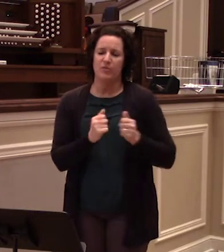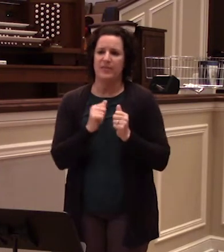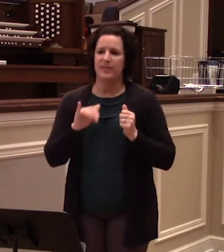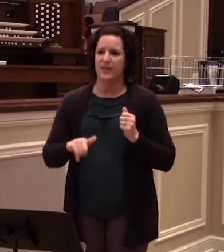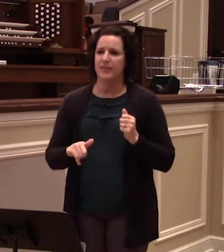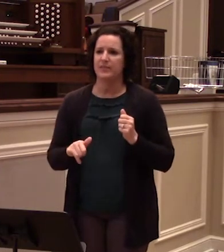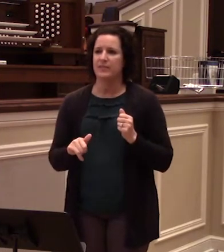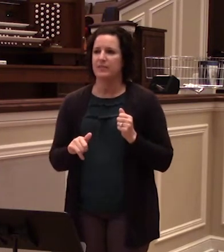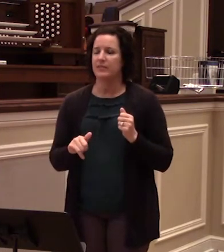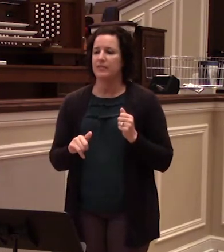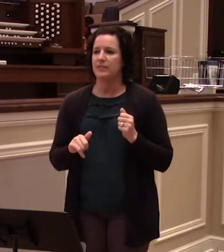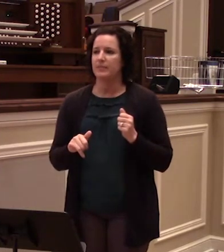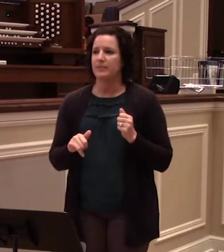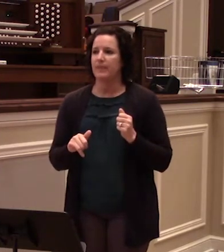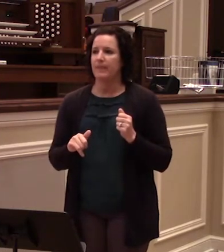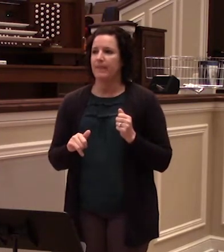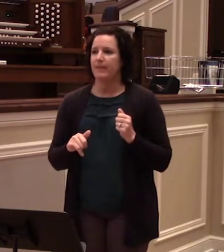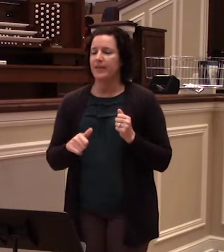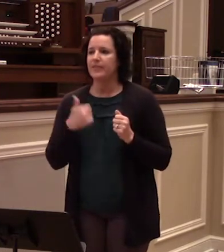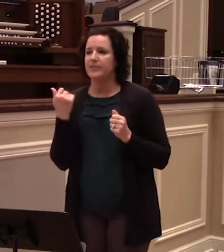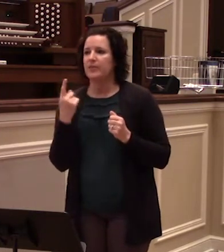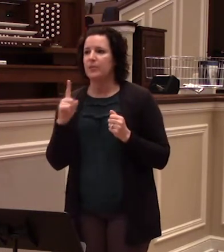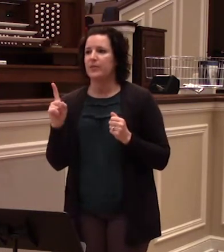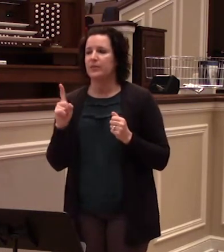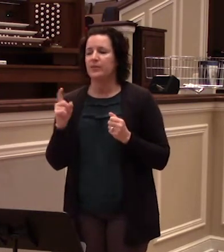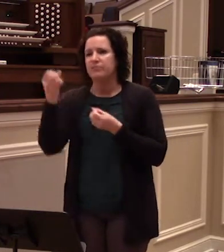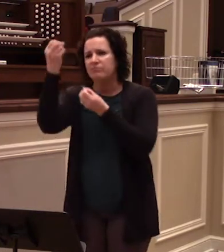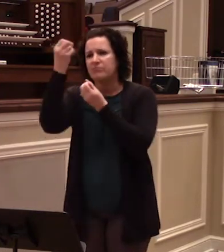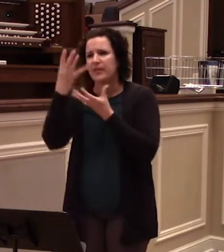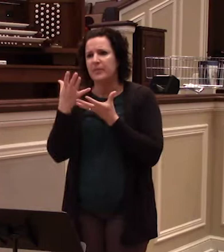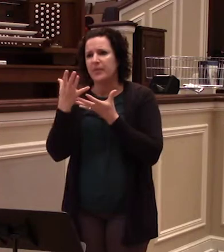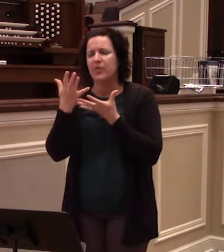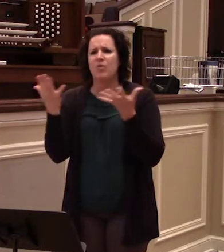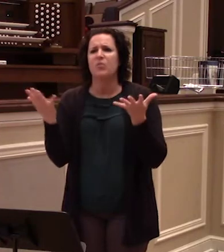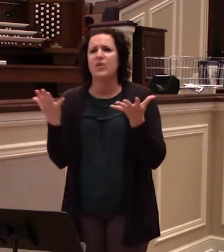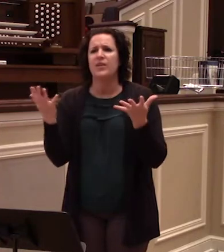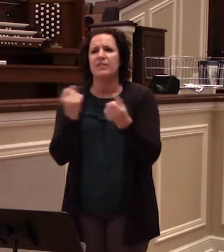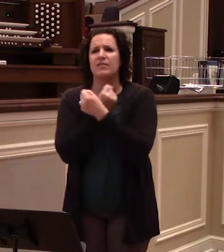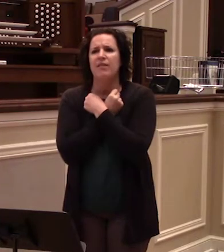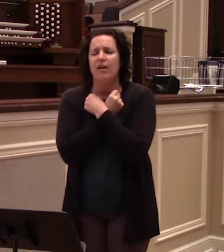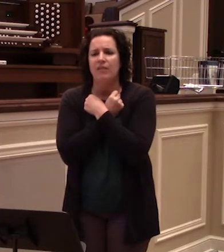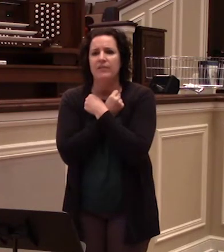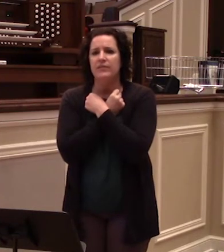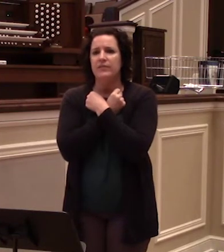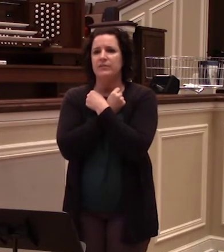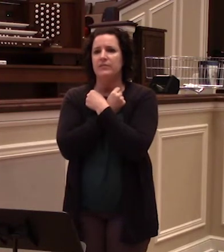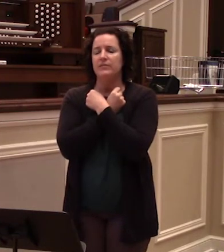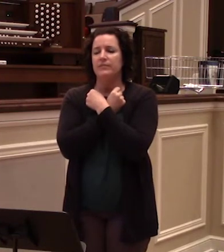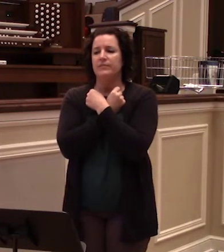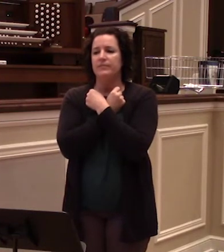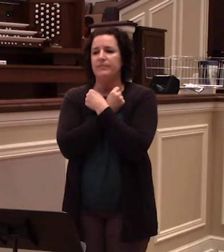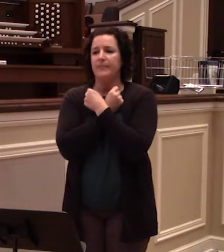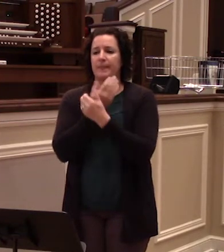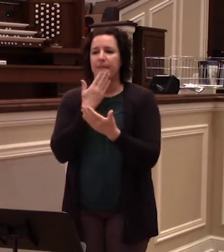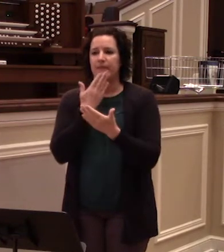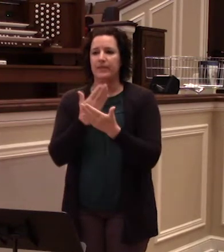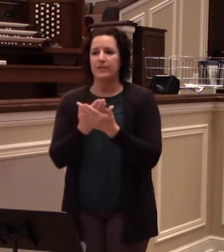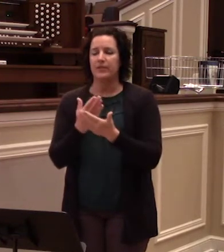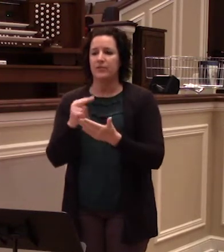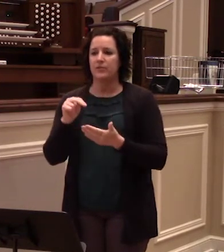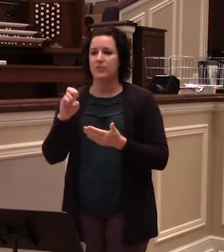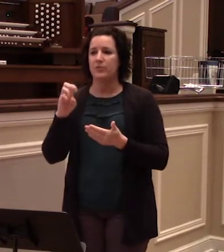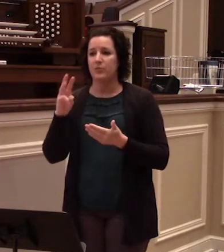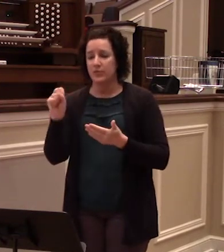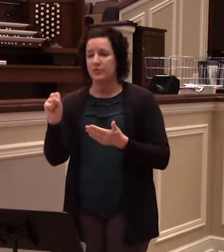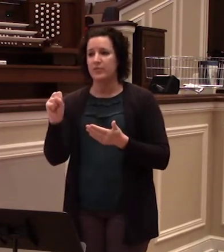we. Is there anyone who can tell me what love is all about? Well, the good news is God's